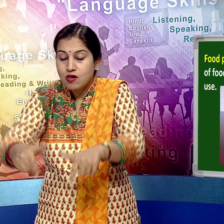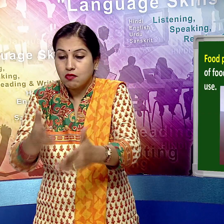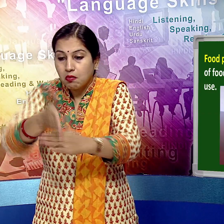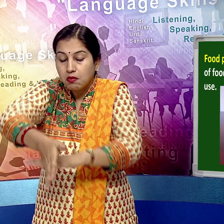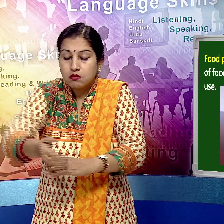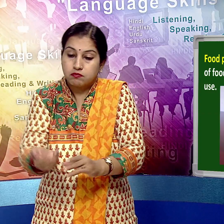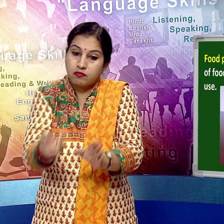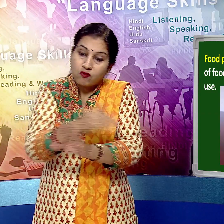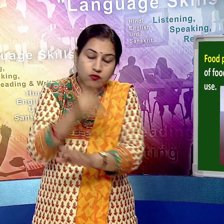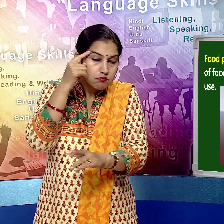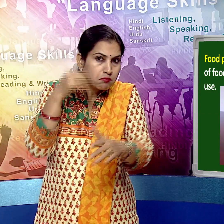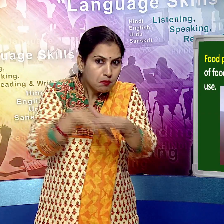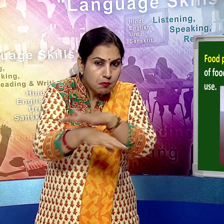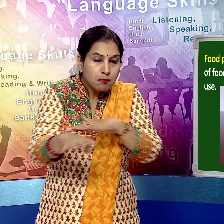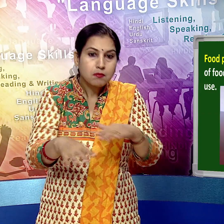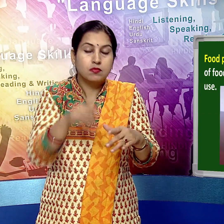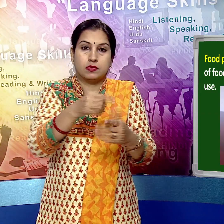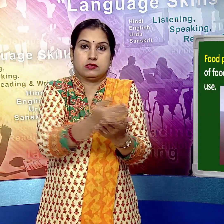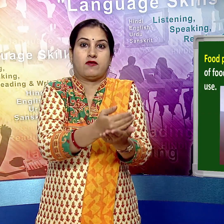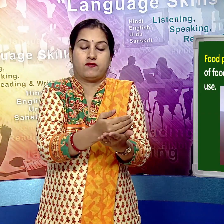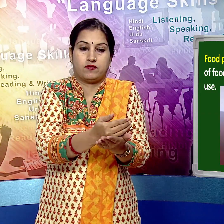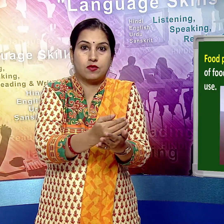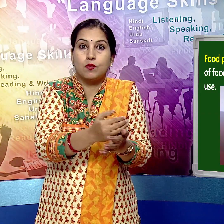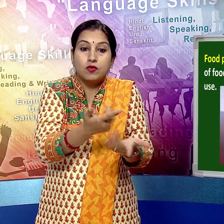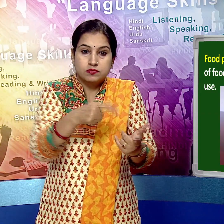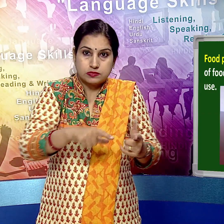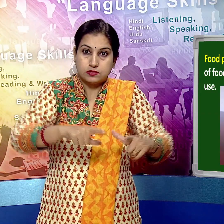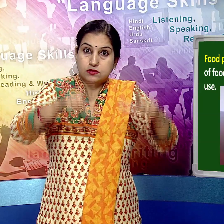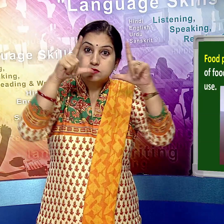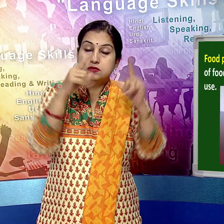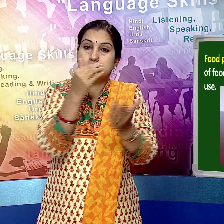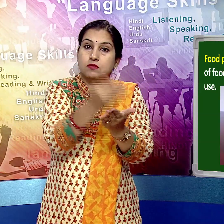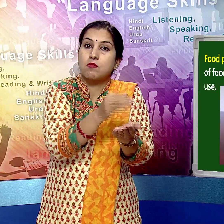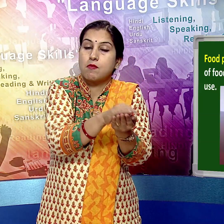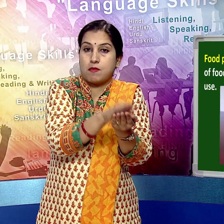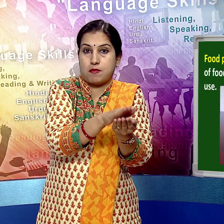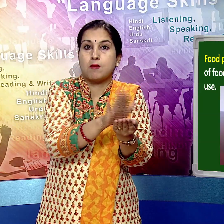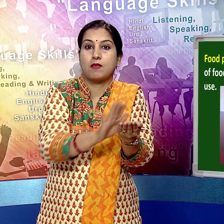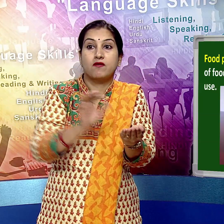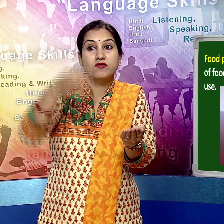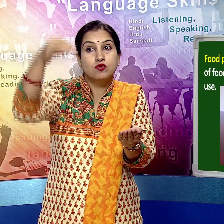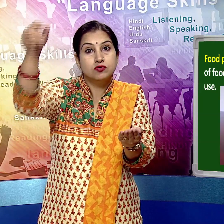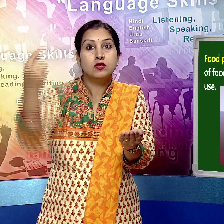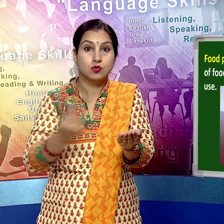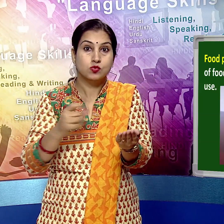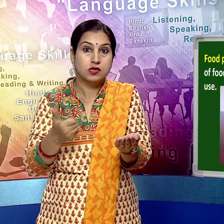and making it possible to store in a fit condition for future use.